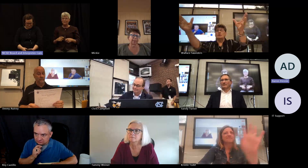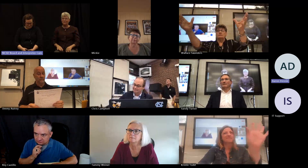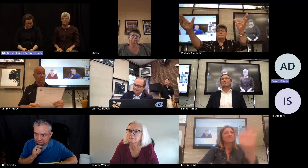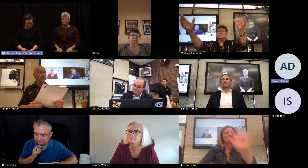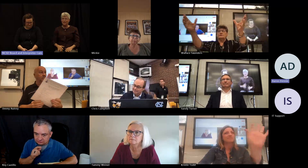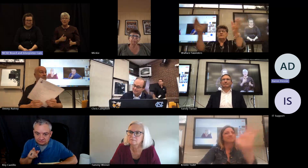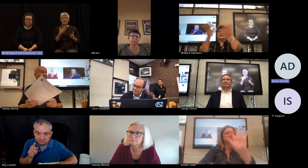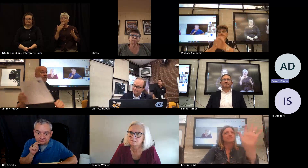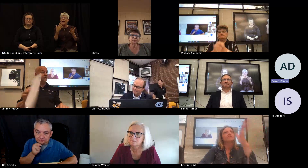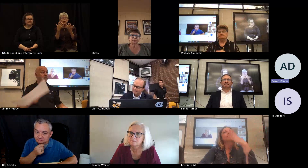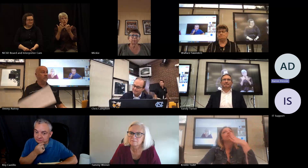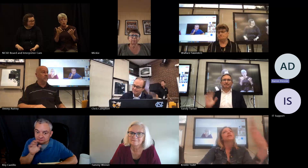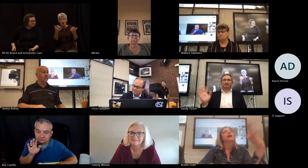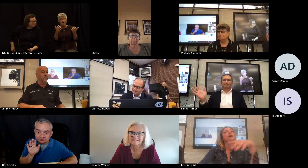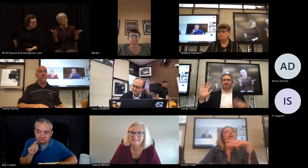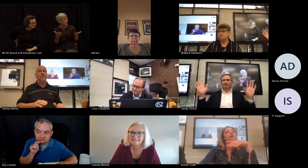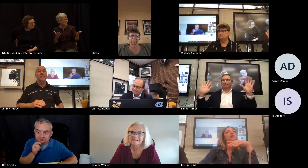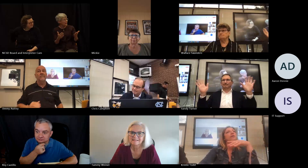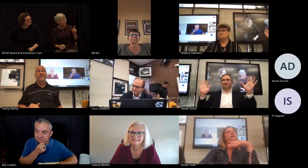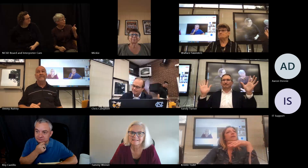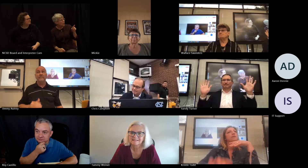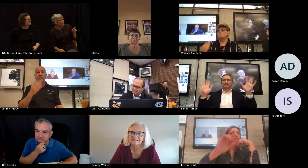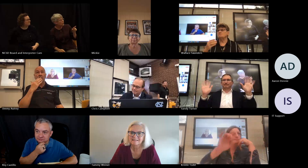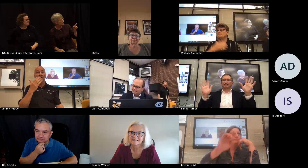Thank you all for being here today.